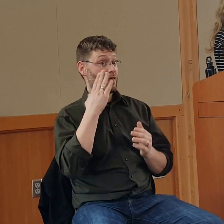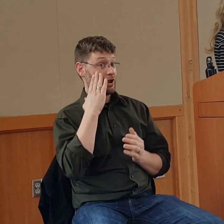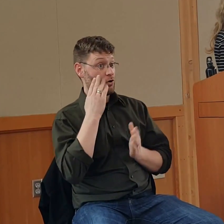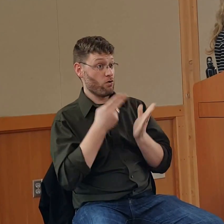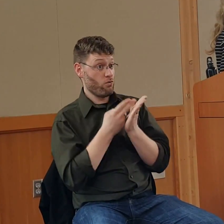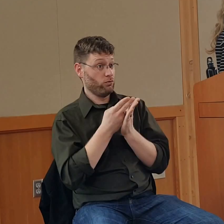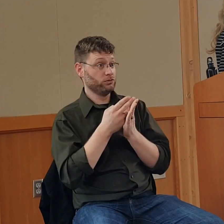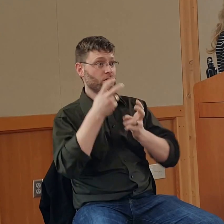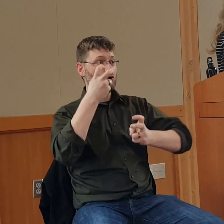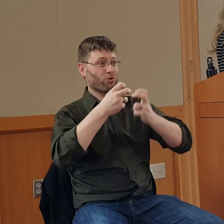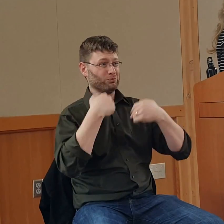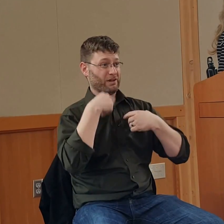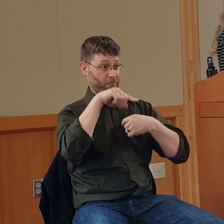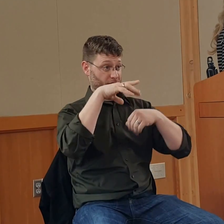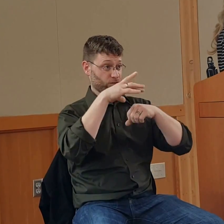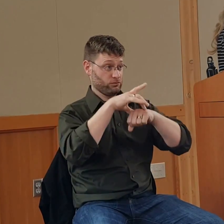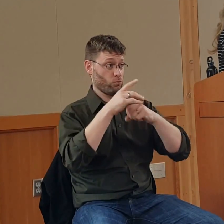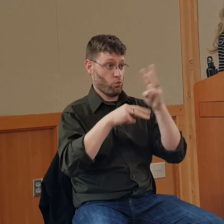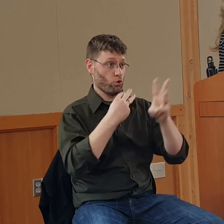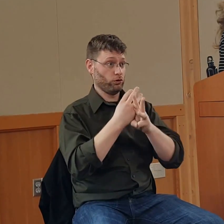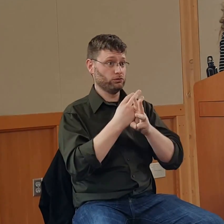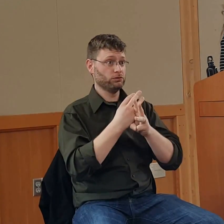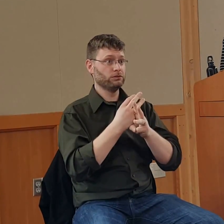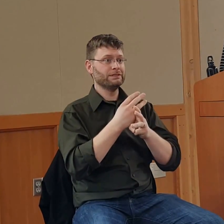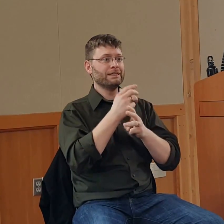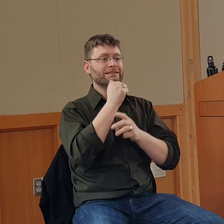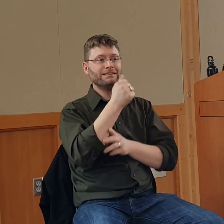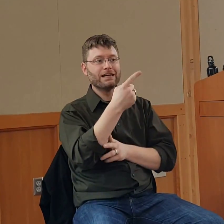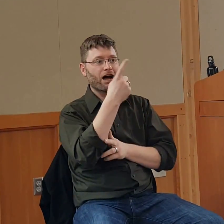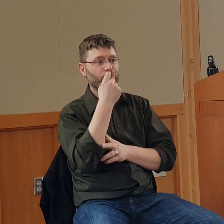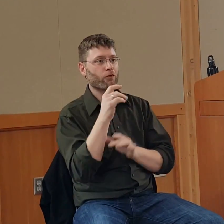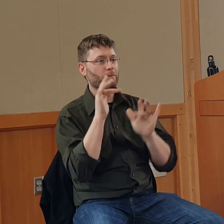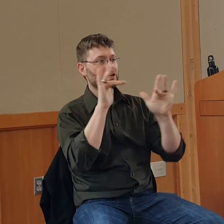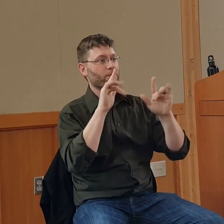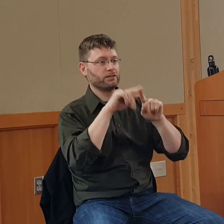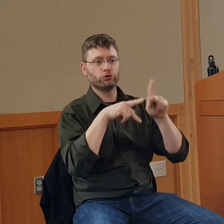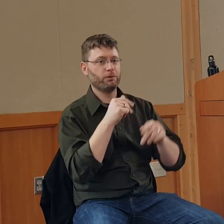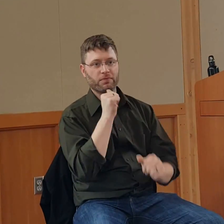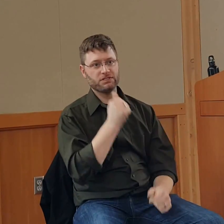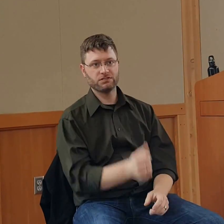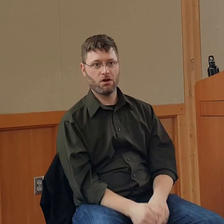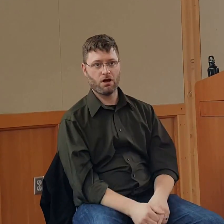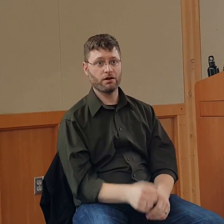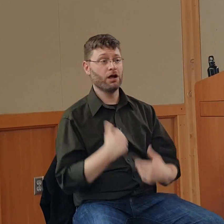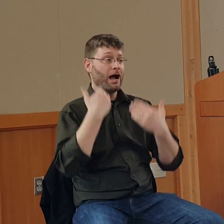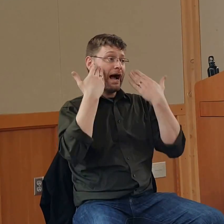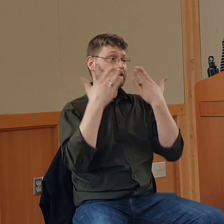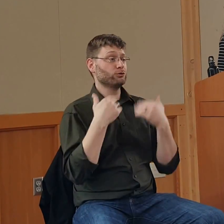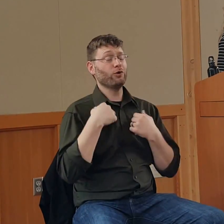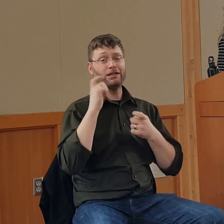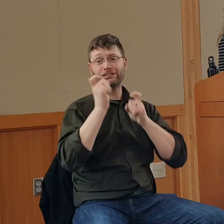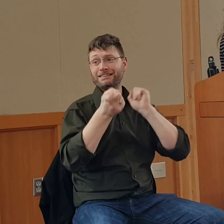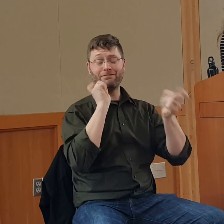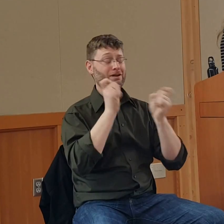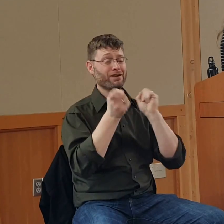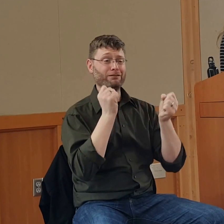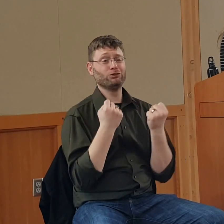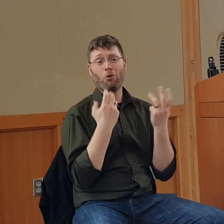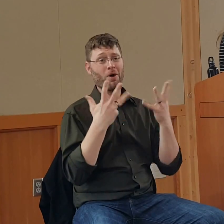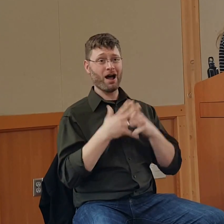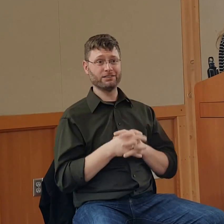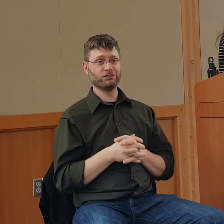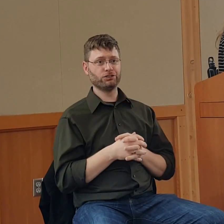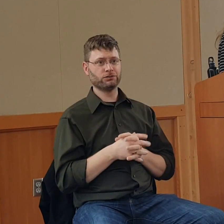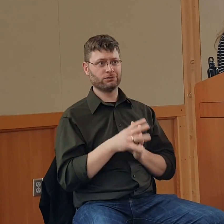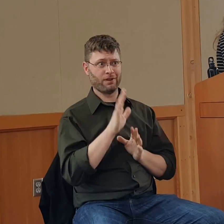in this world are not because we have so much compassion we don't know what to do with it. The problems we have in this world are because